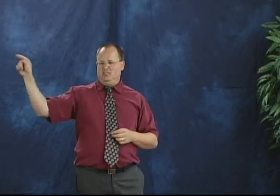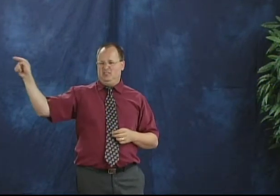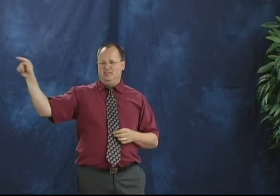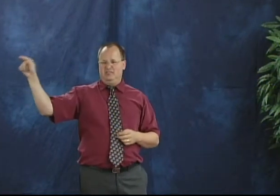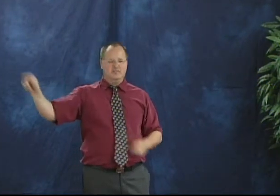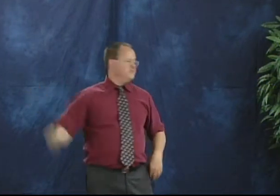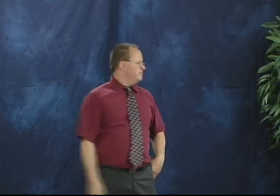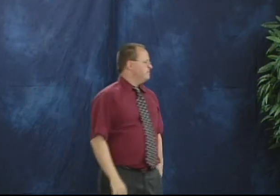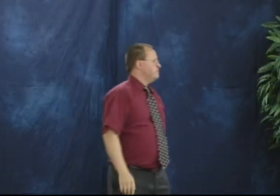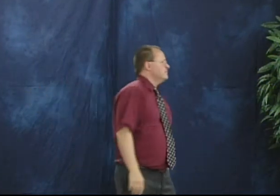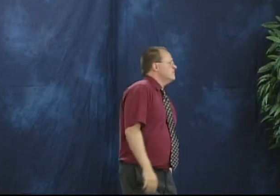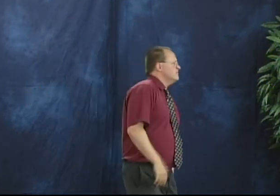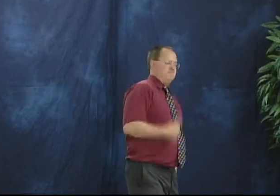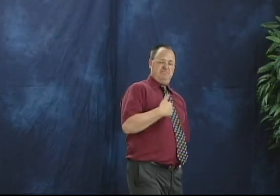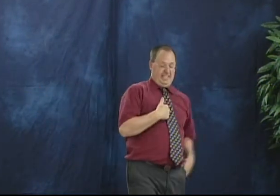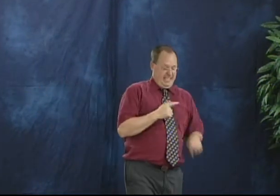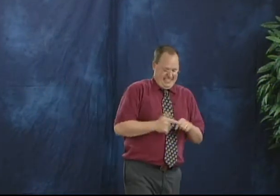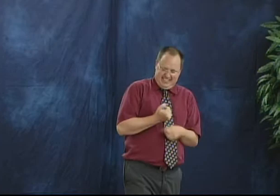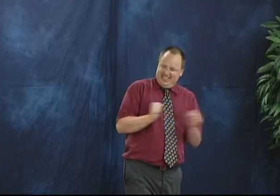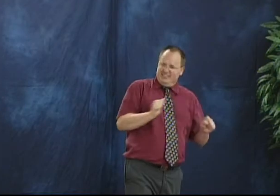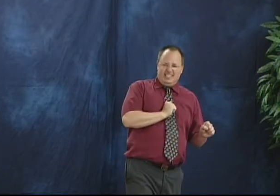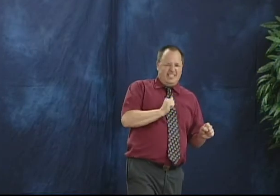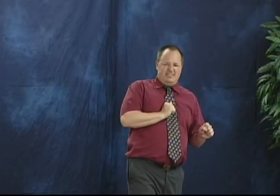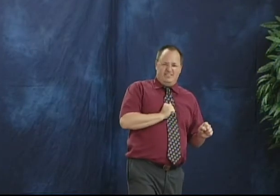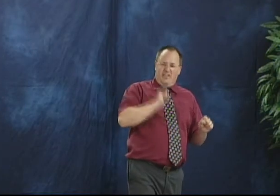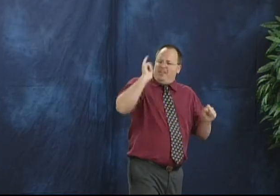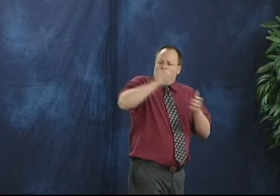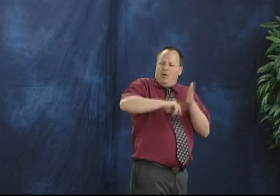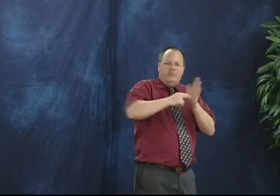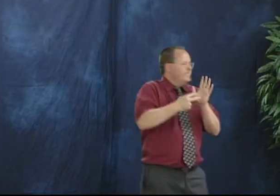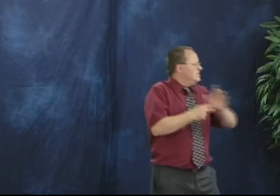knowing that they are saved only through the name of the Savior.